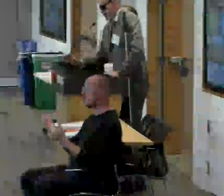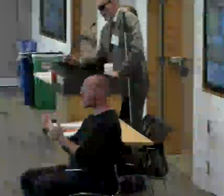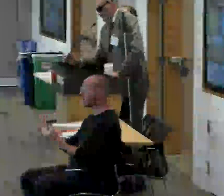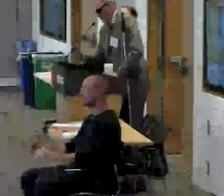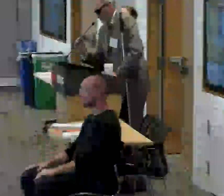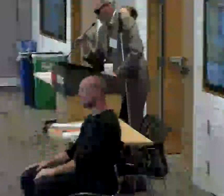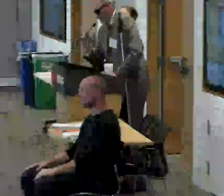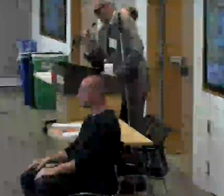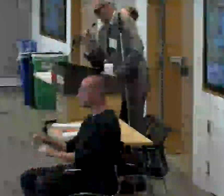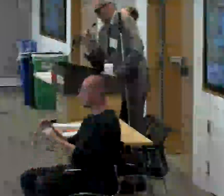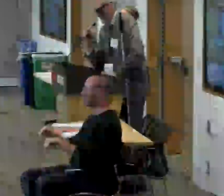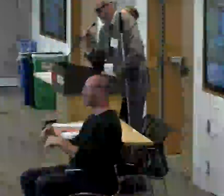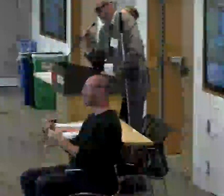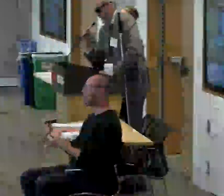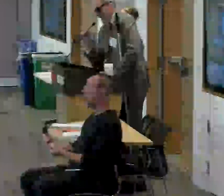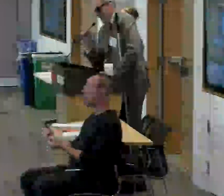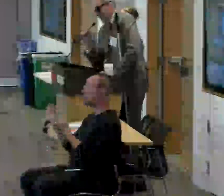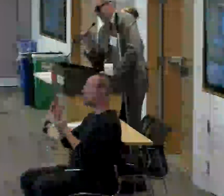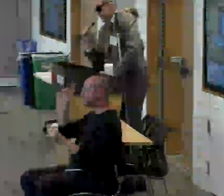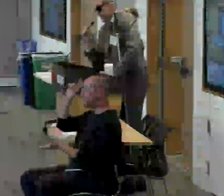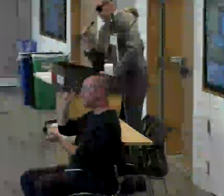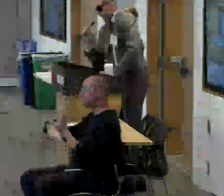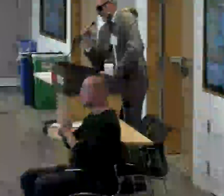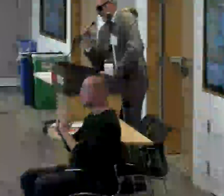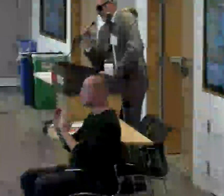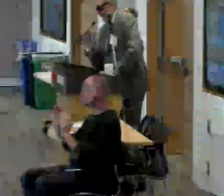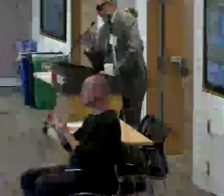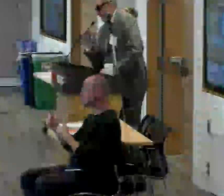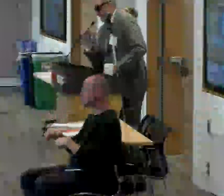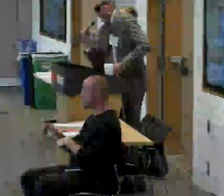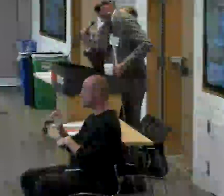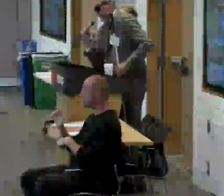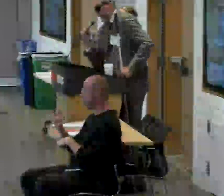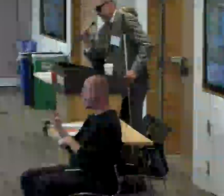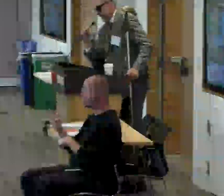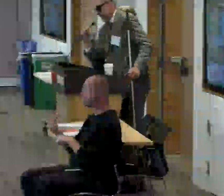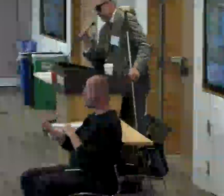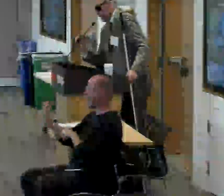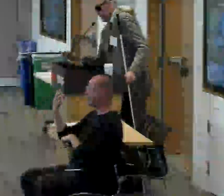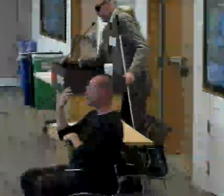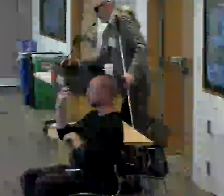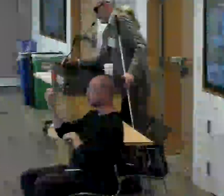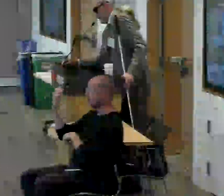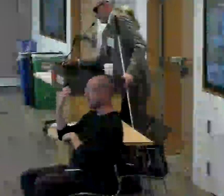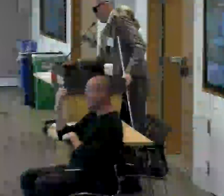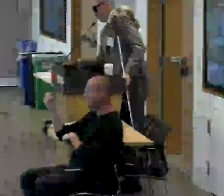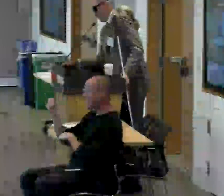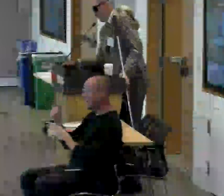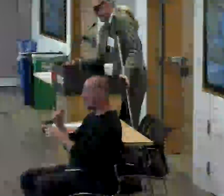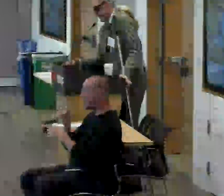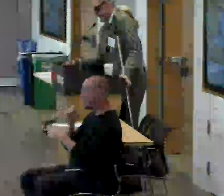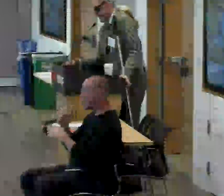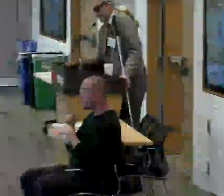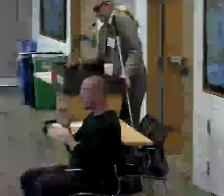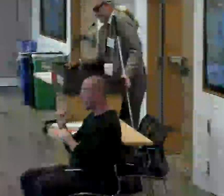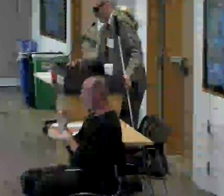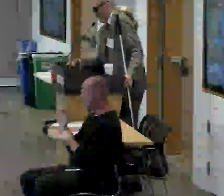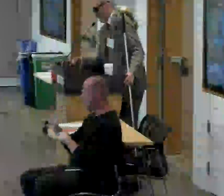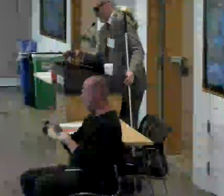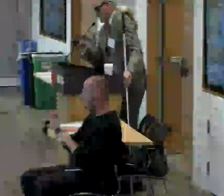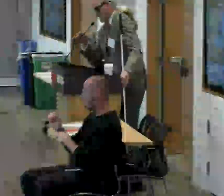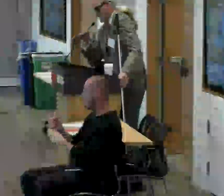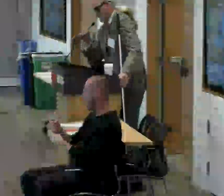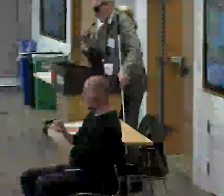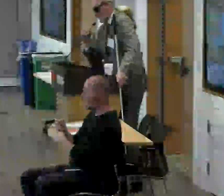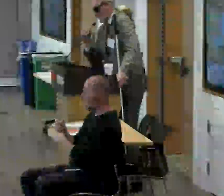in the multipurpose room here at the Lighthouse, and directly outside, if you did not get your carb and coffee load, please feel free to do so, but if